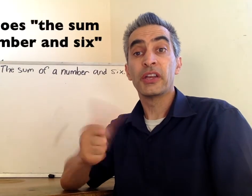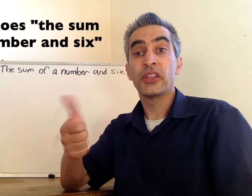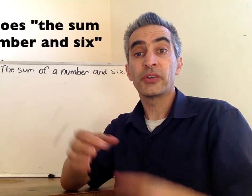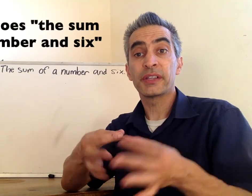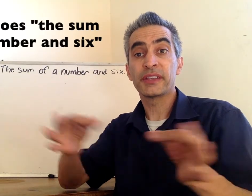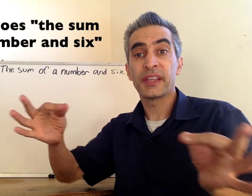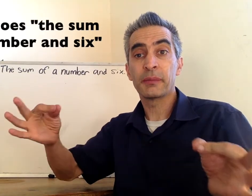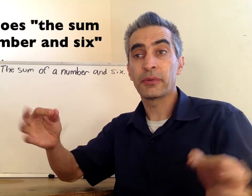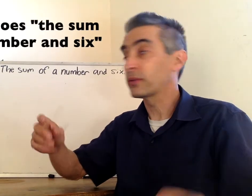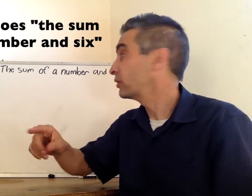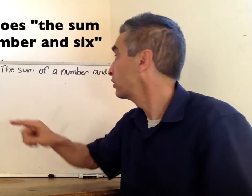Another expression.